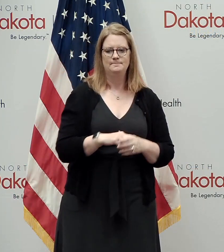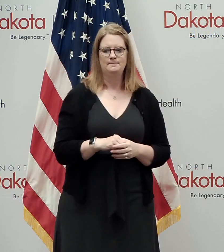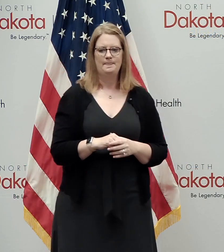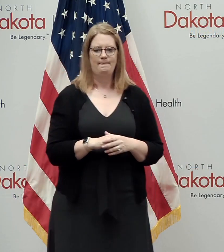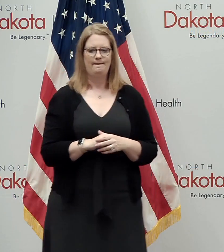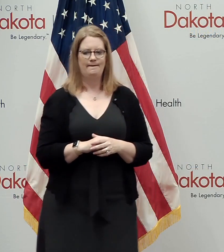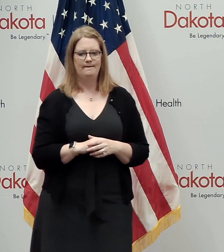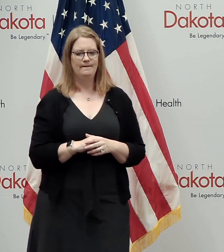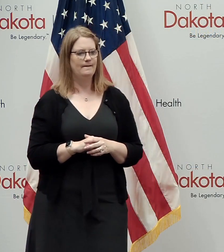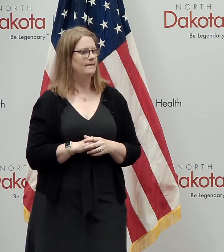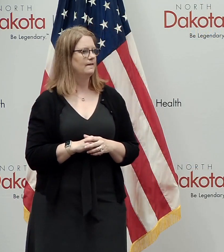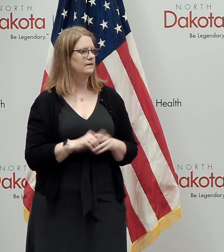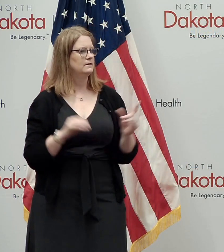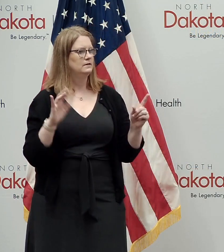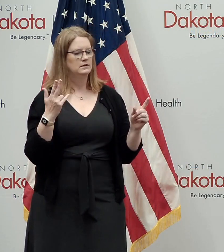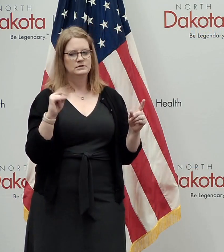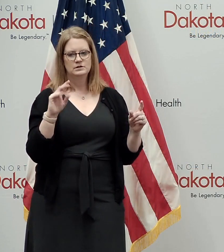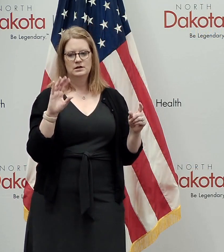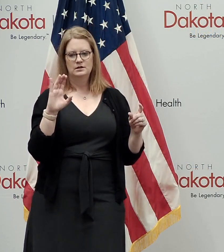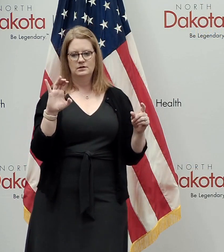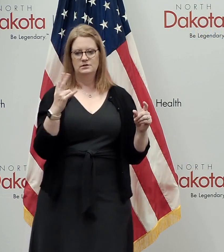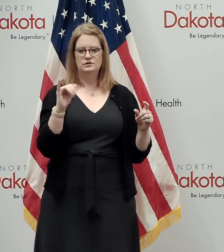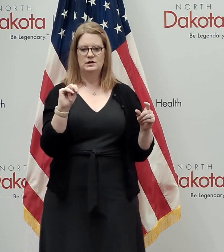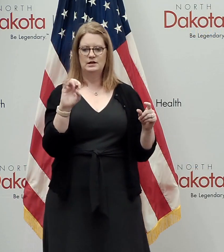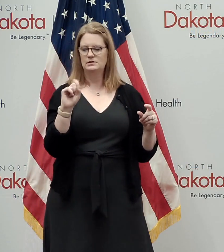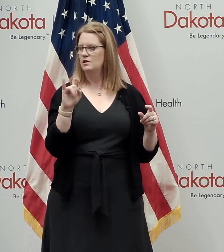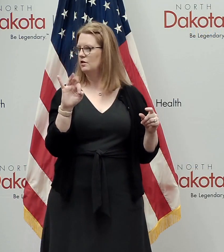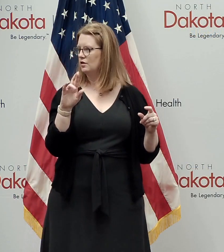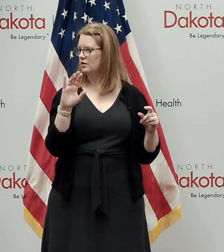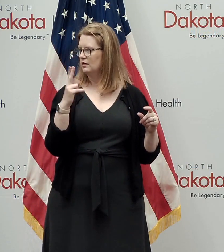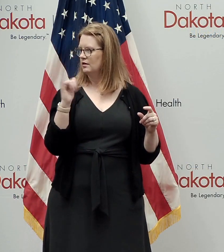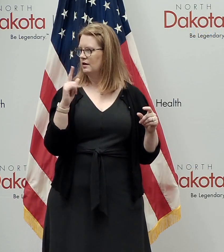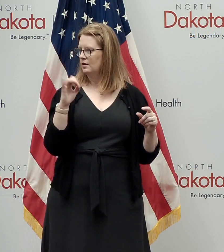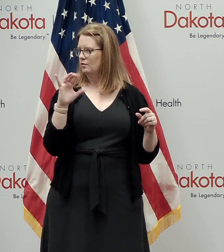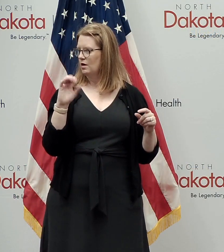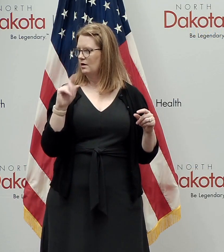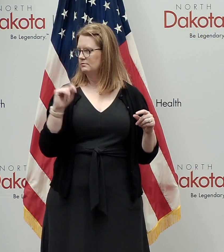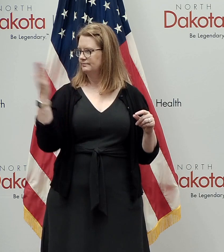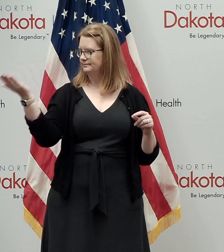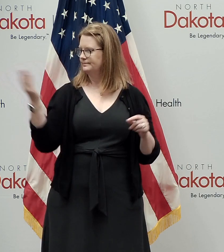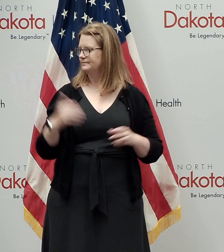My questions are for Chancellor Hagerott. Okay, thank you, Jeremy. Chancellor Hagerott, you're up.